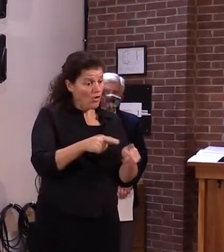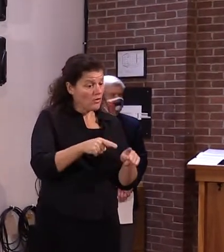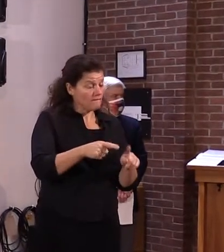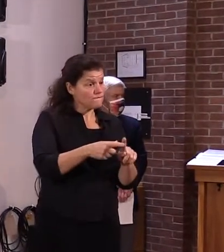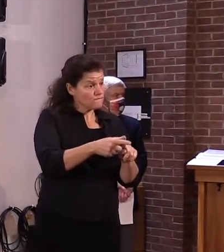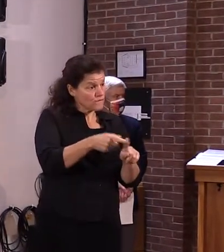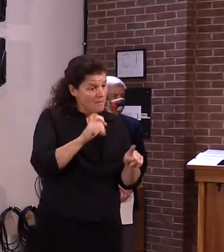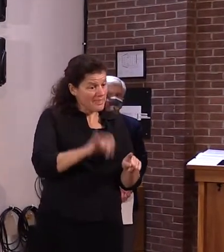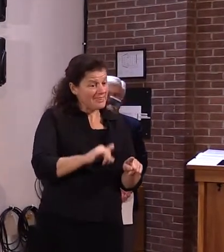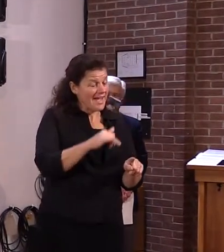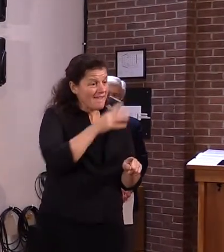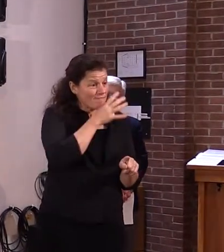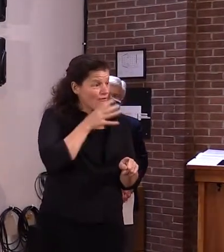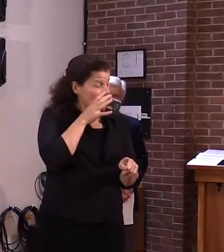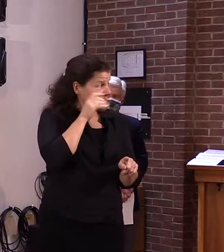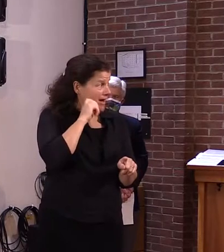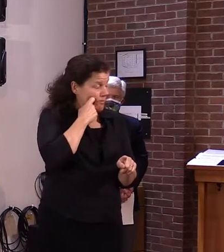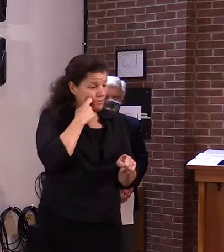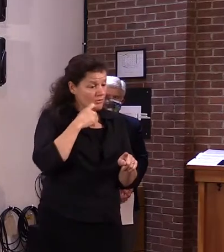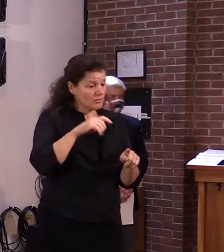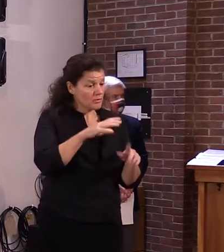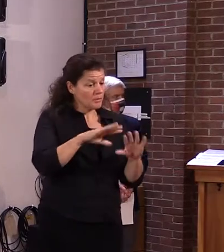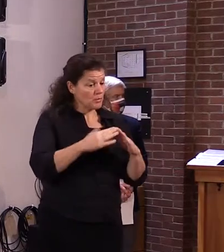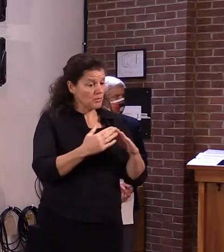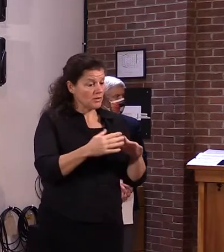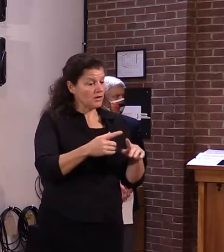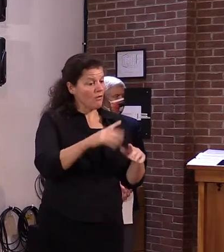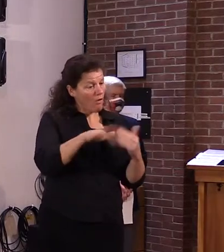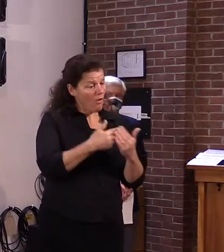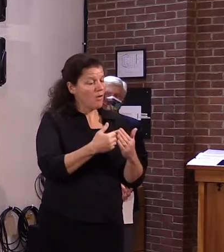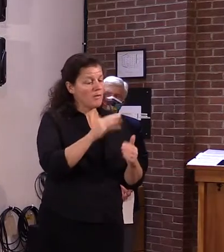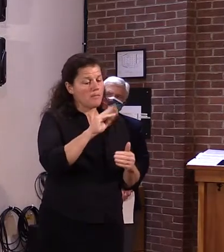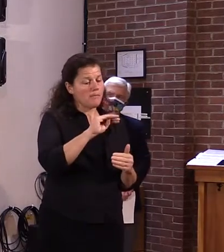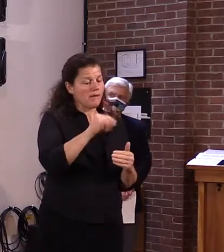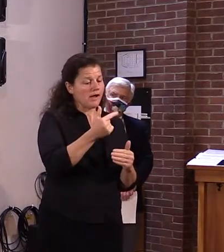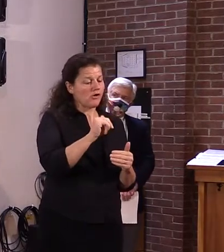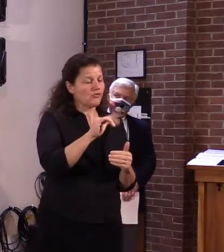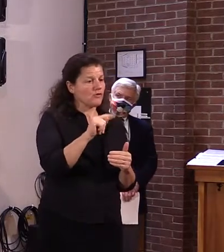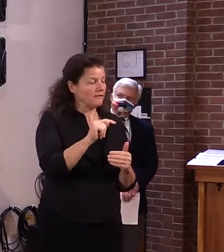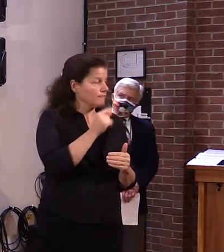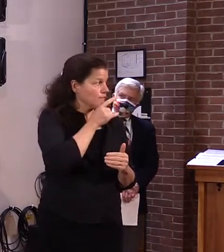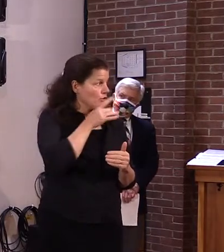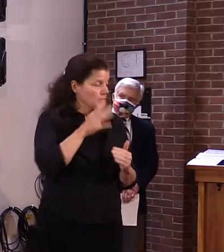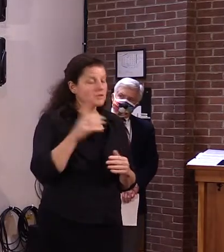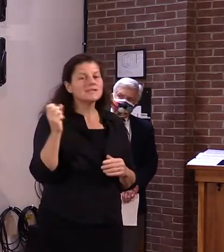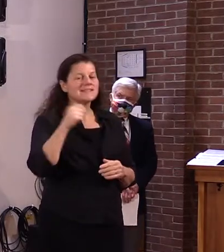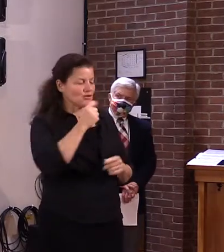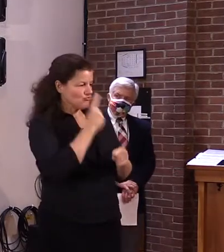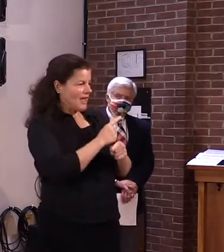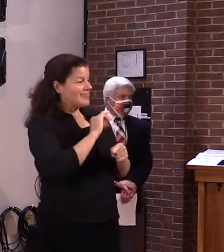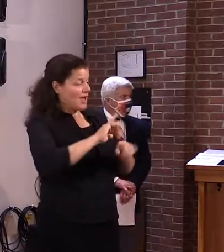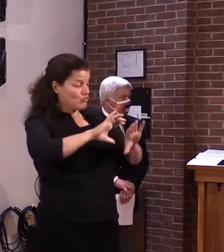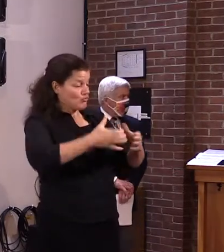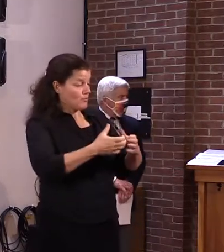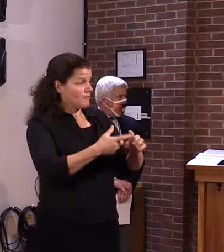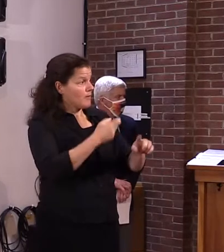Yes, and it's from the same group that were brought here